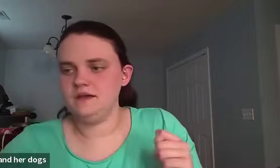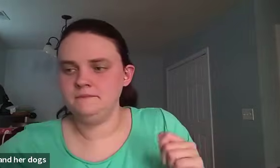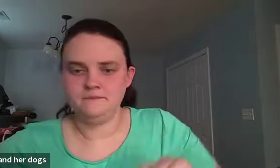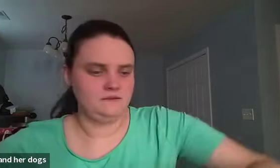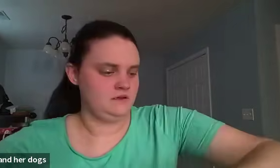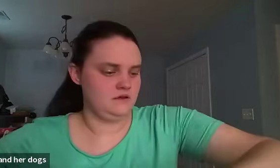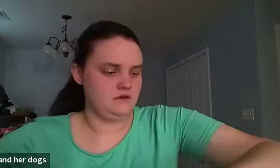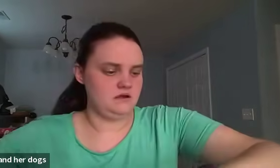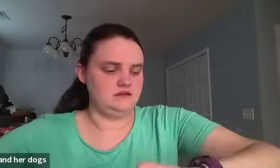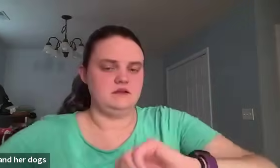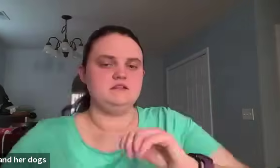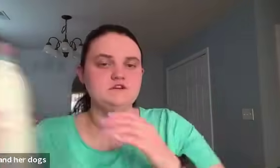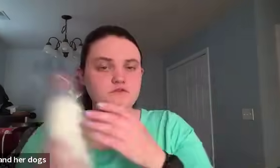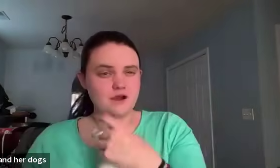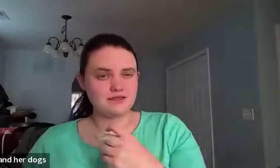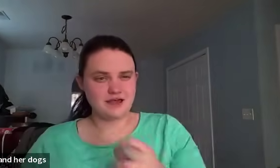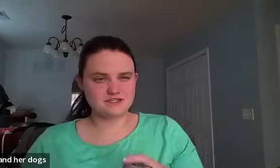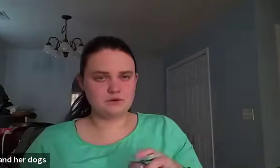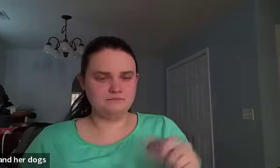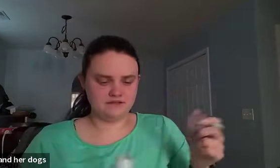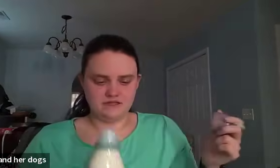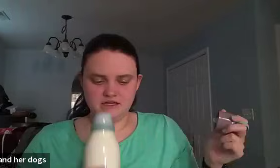Okay. All right. So for our last one, million.